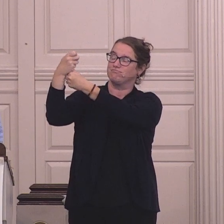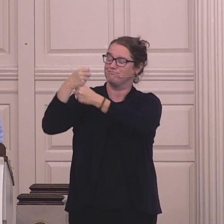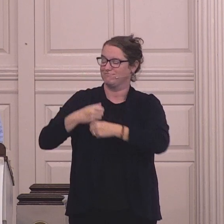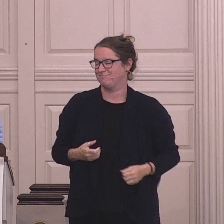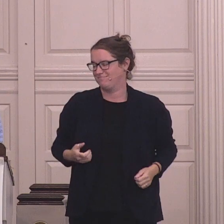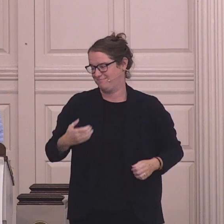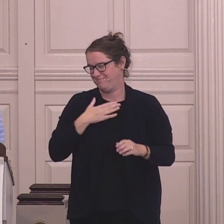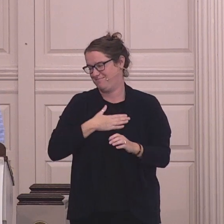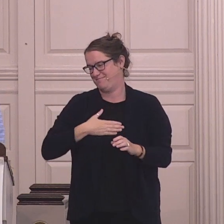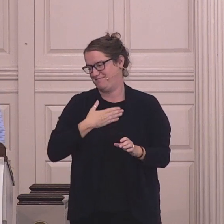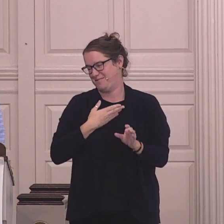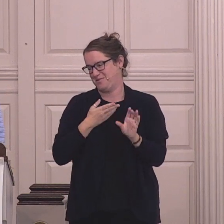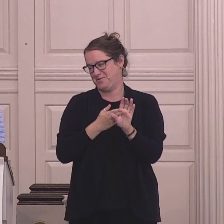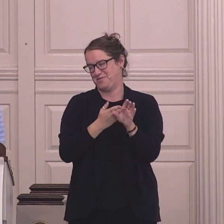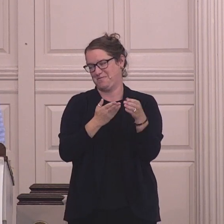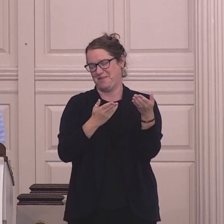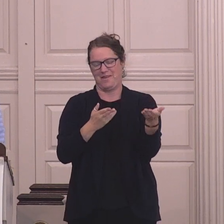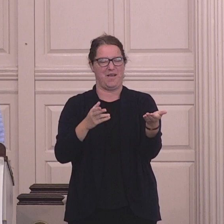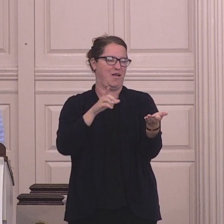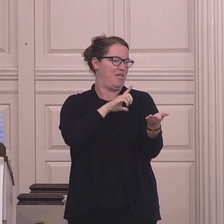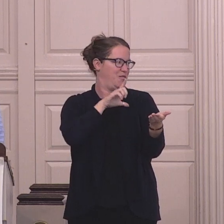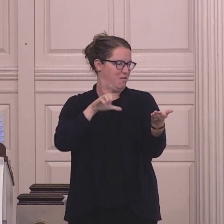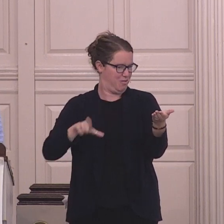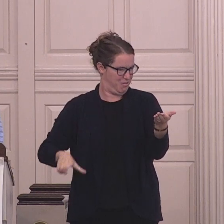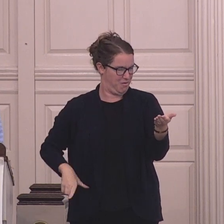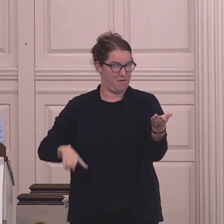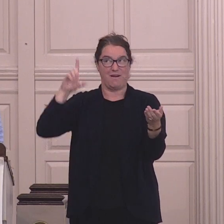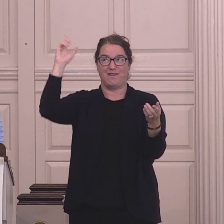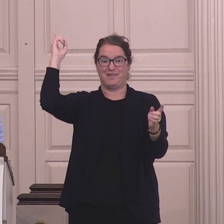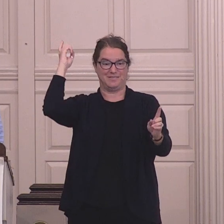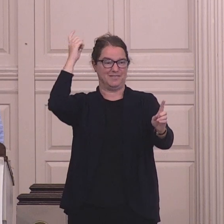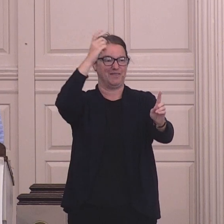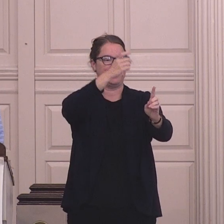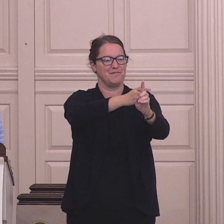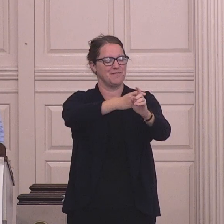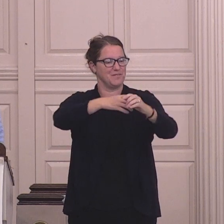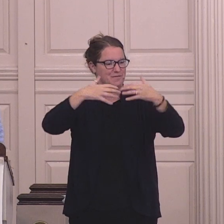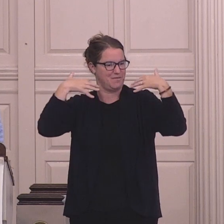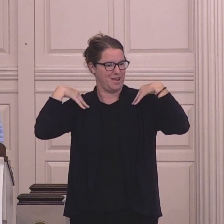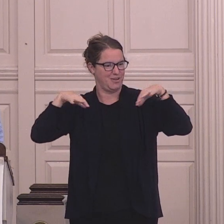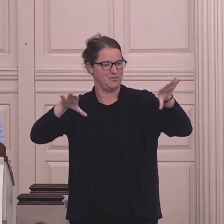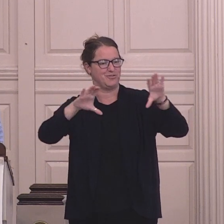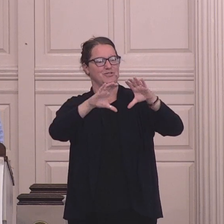trust. The Lord has put angels in charge of you